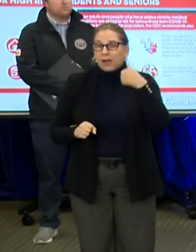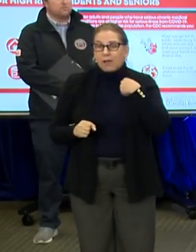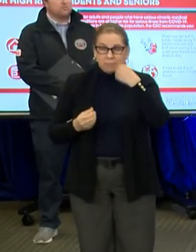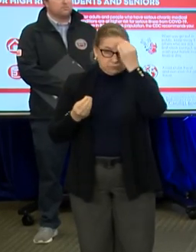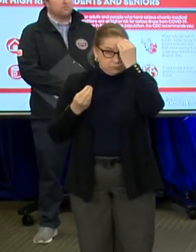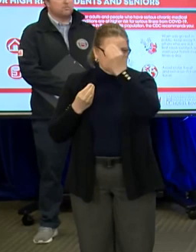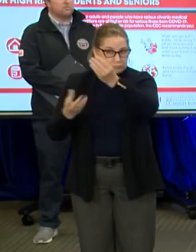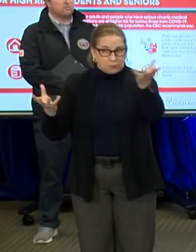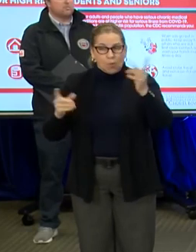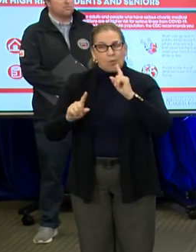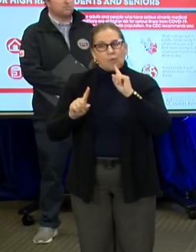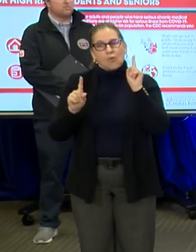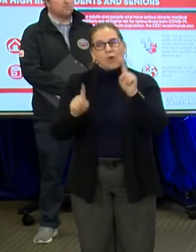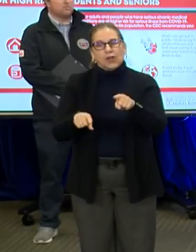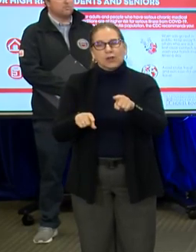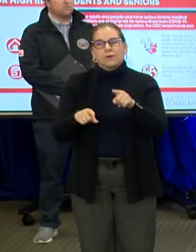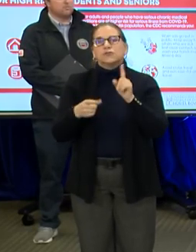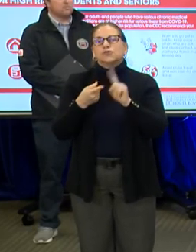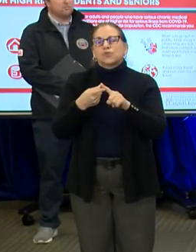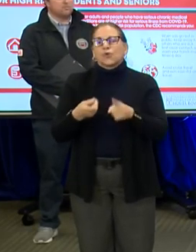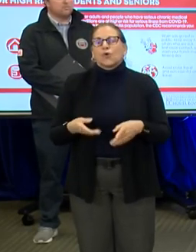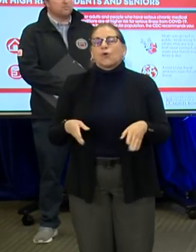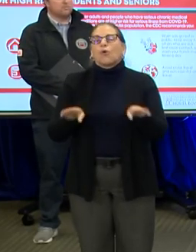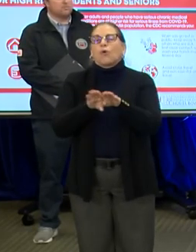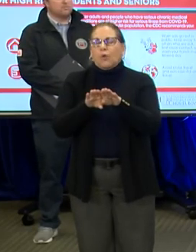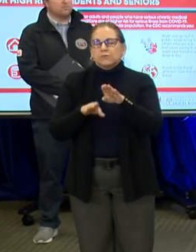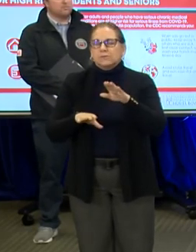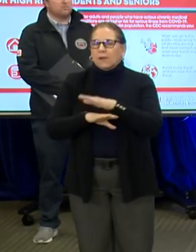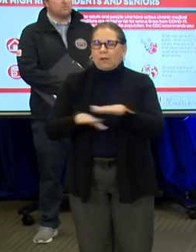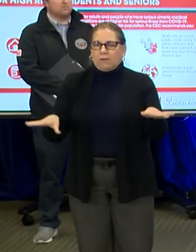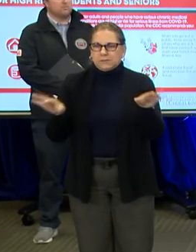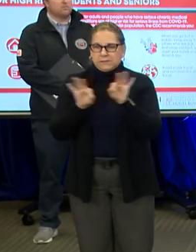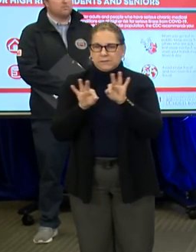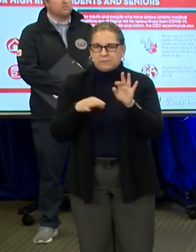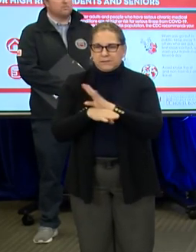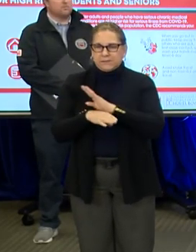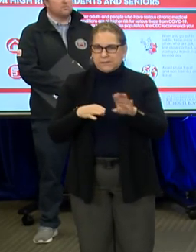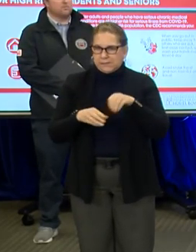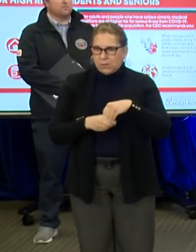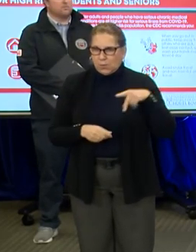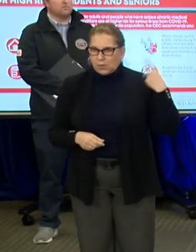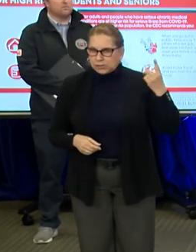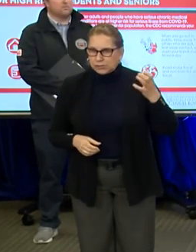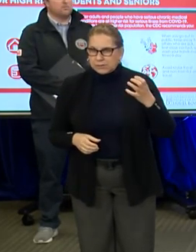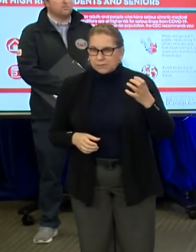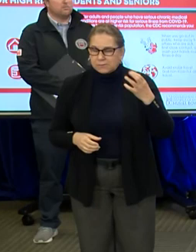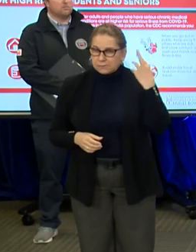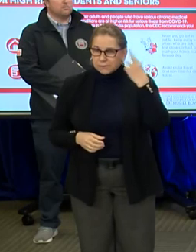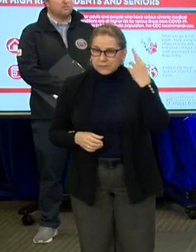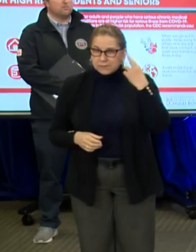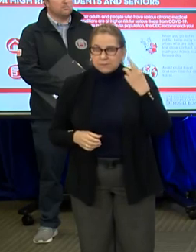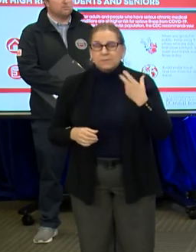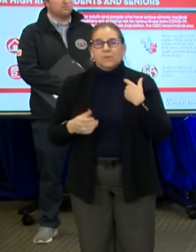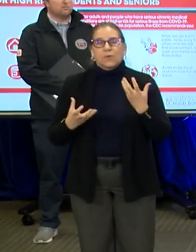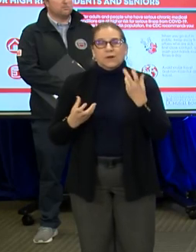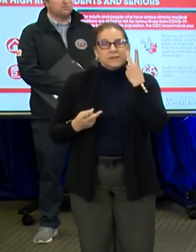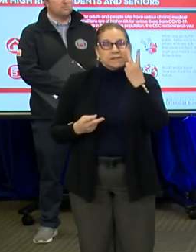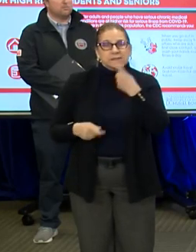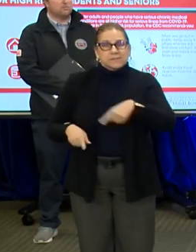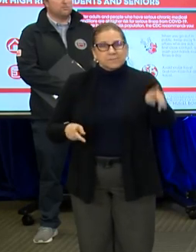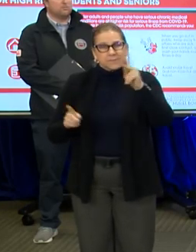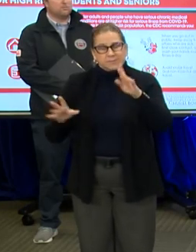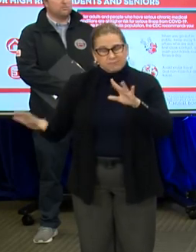in Washington, D.C. We need everyone to take this seriously. We have closed